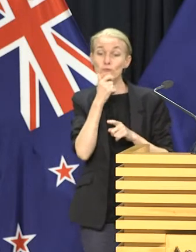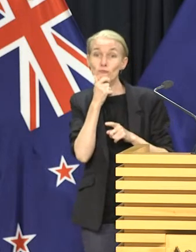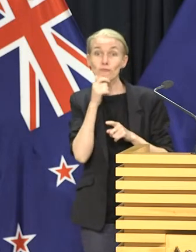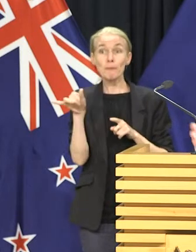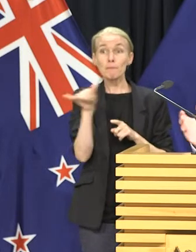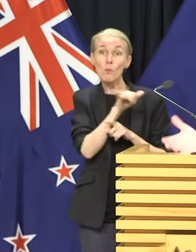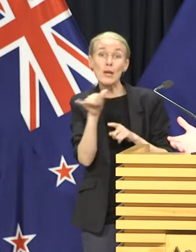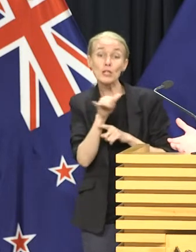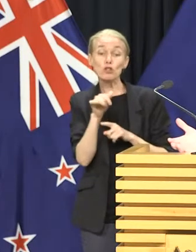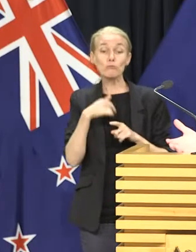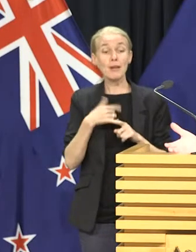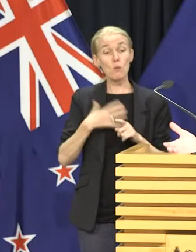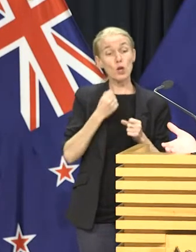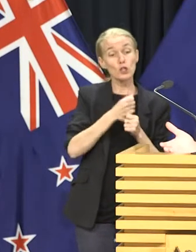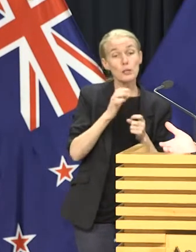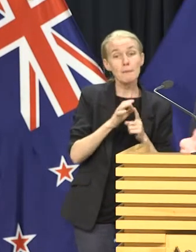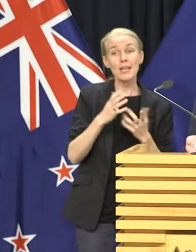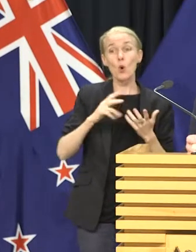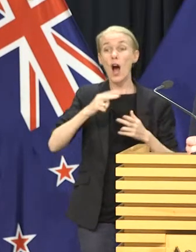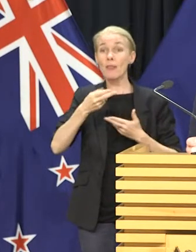the number of